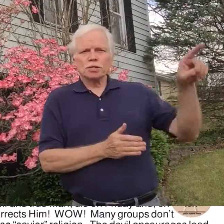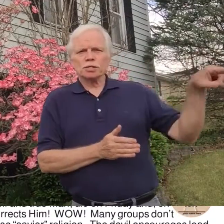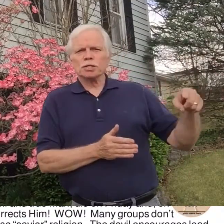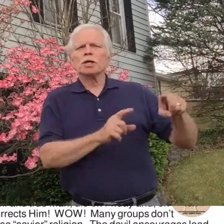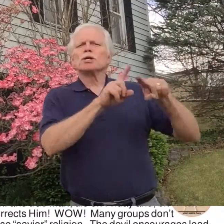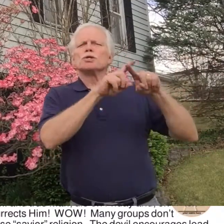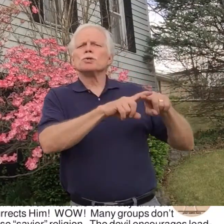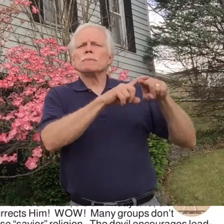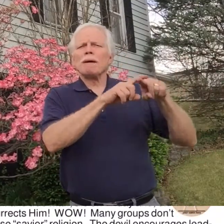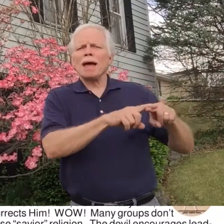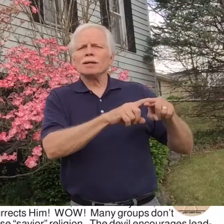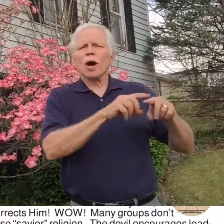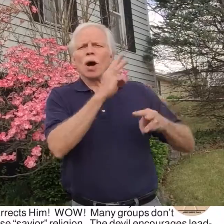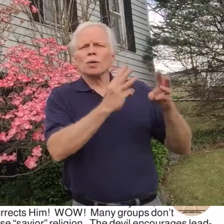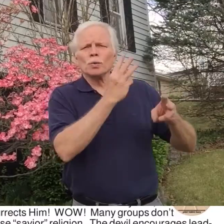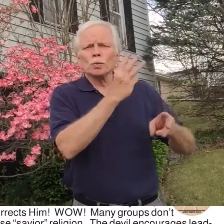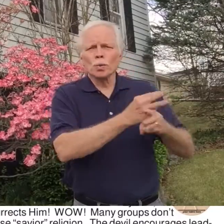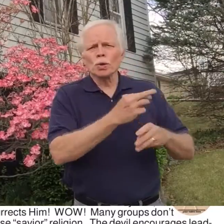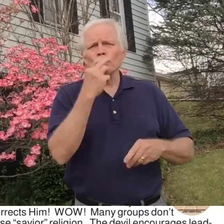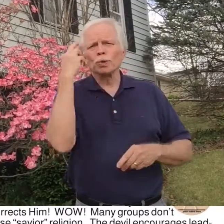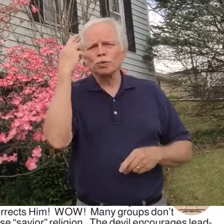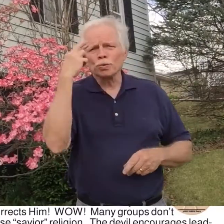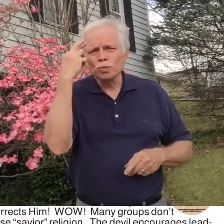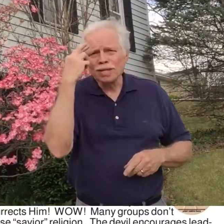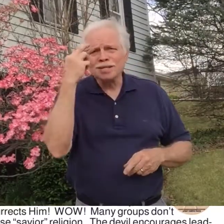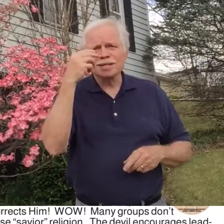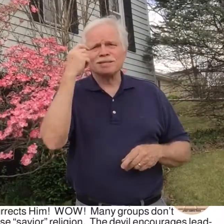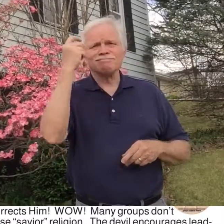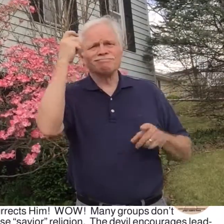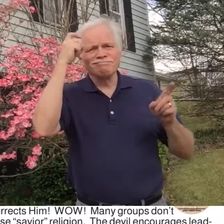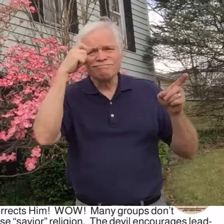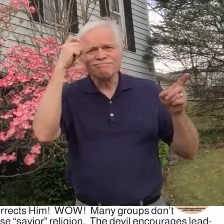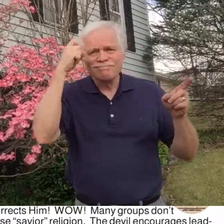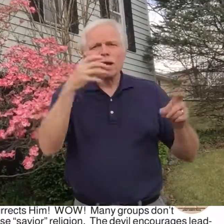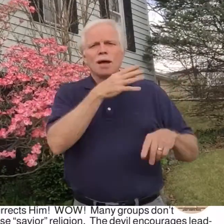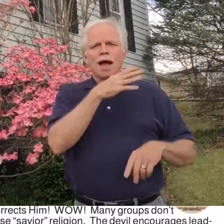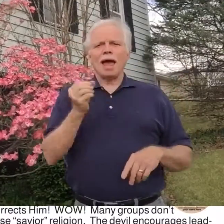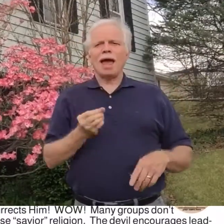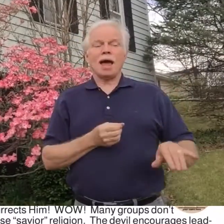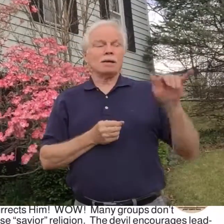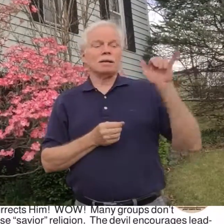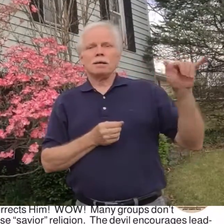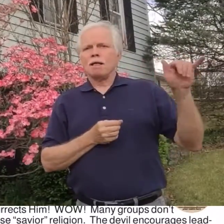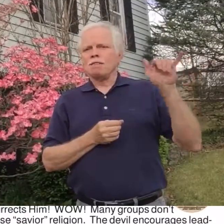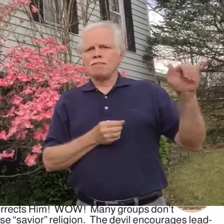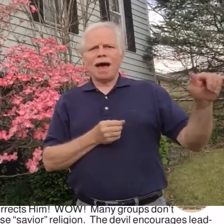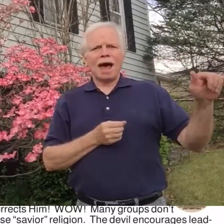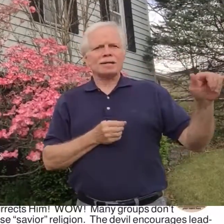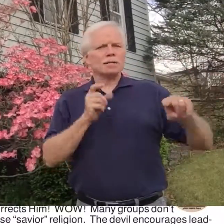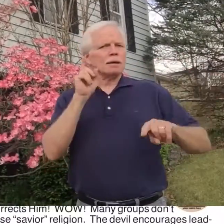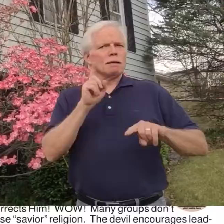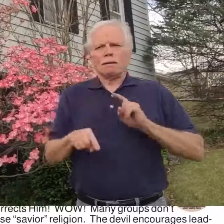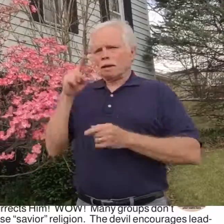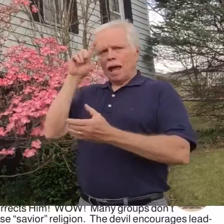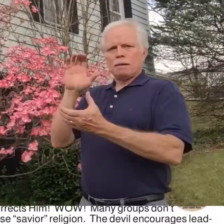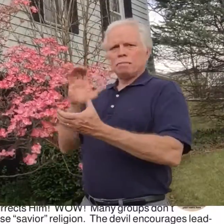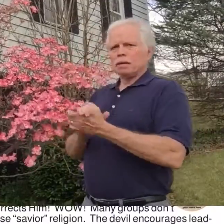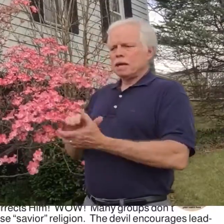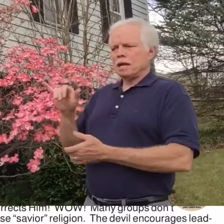to depend on world reason and that can't believe